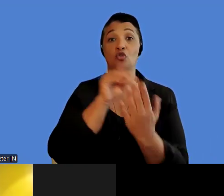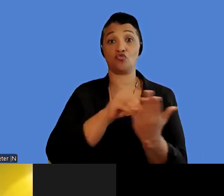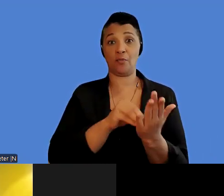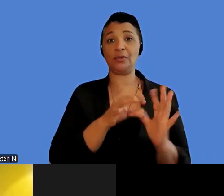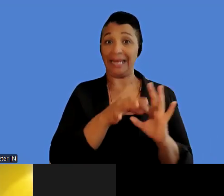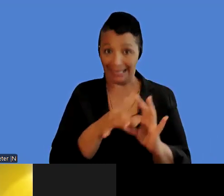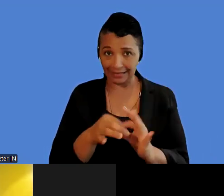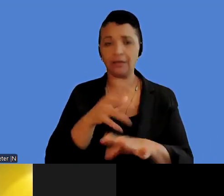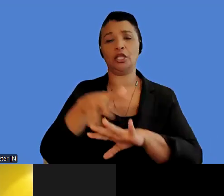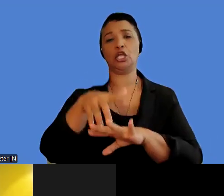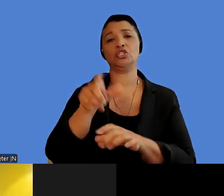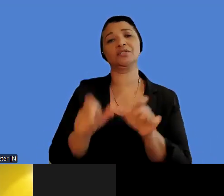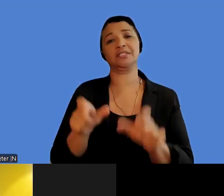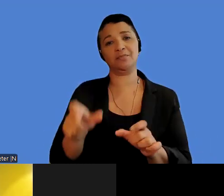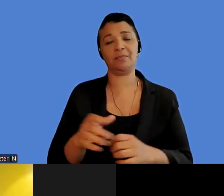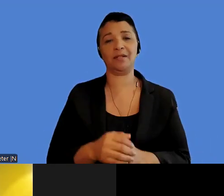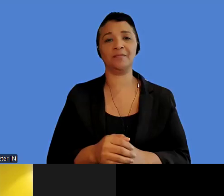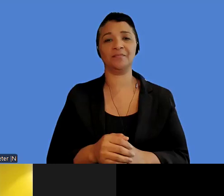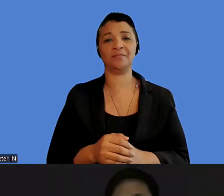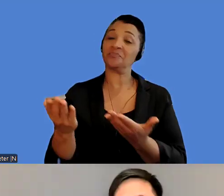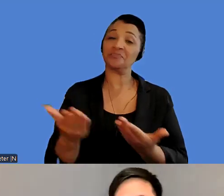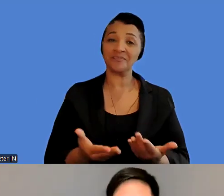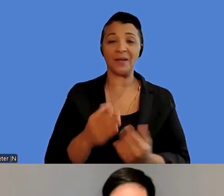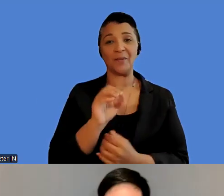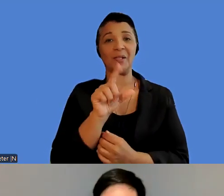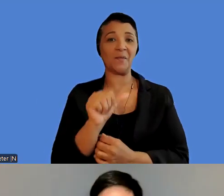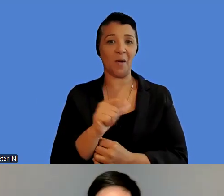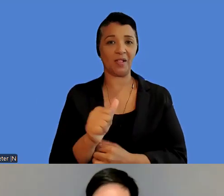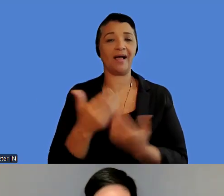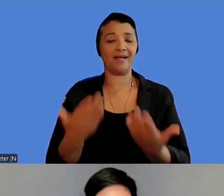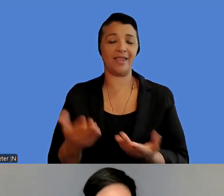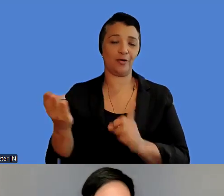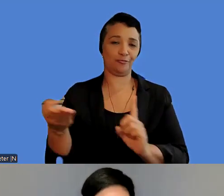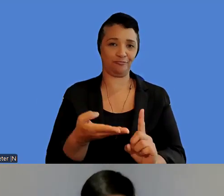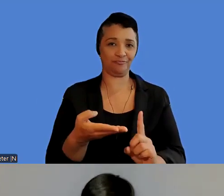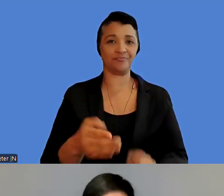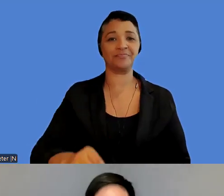Peoples. Olga, welcome, Olga. Please, the floor is yours.